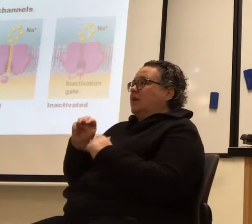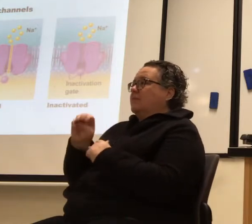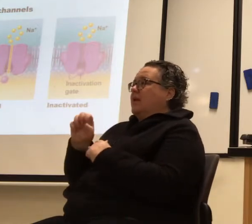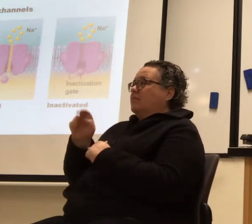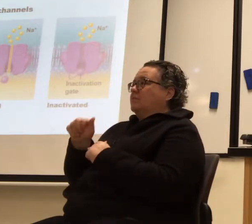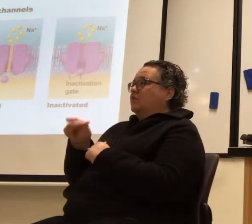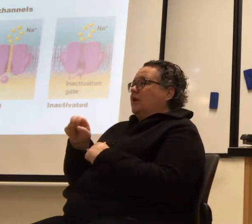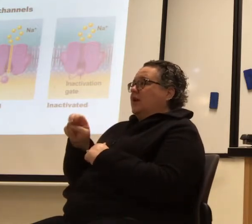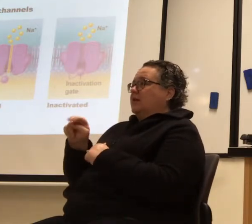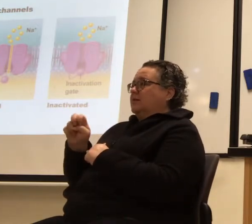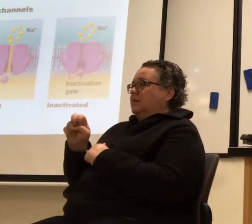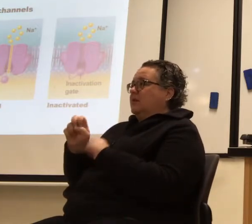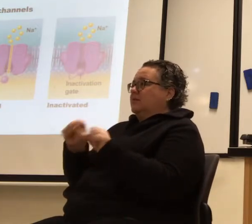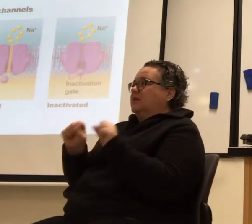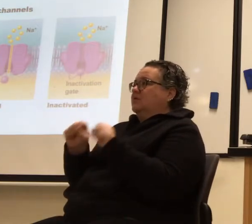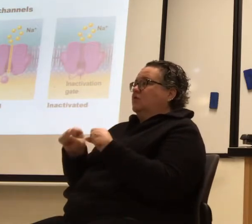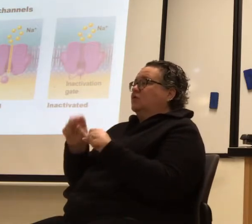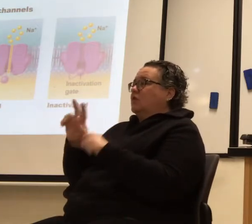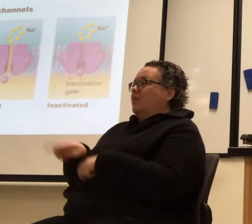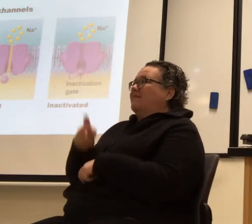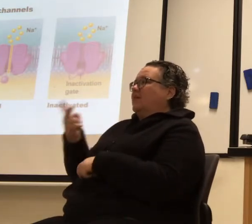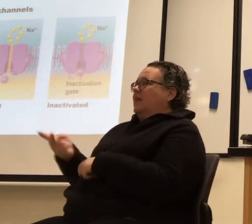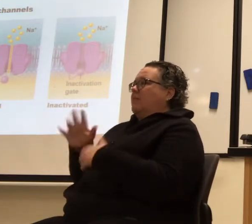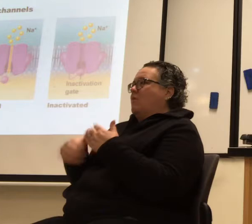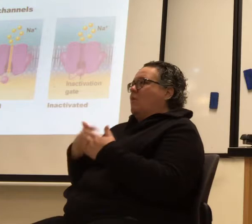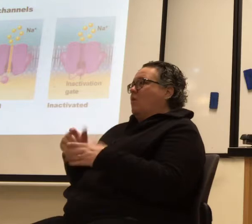here, right? It's going to flip all this.